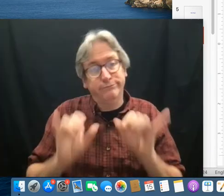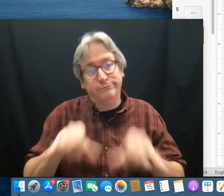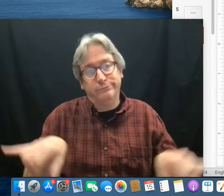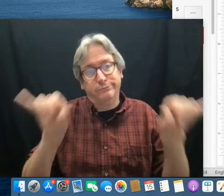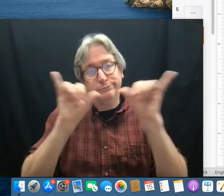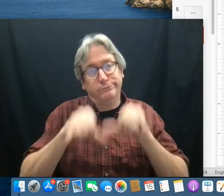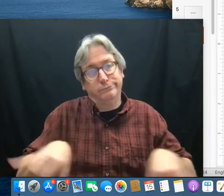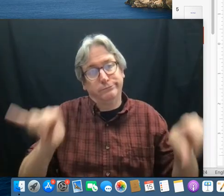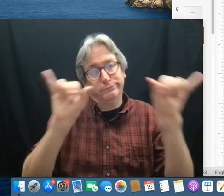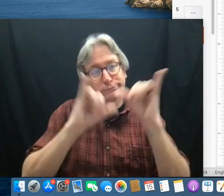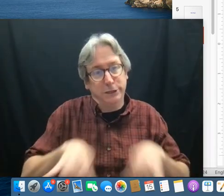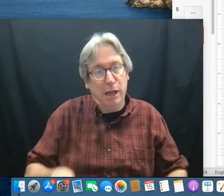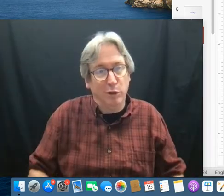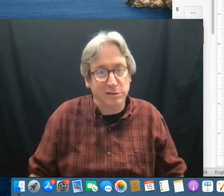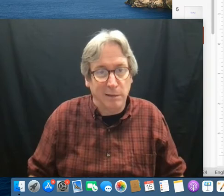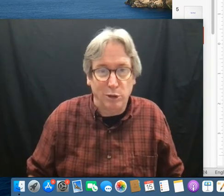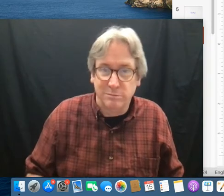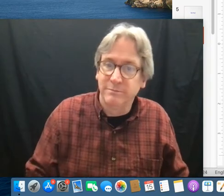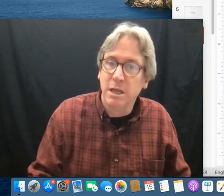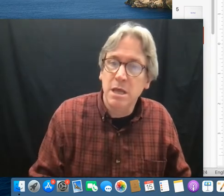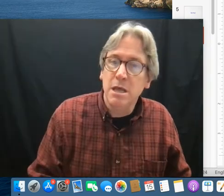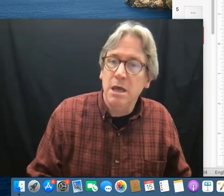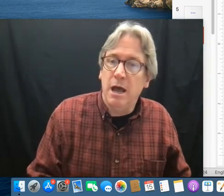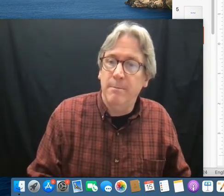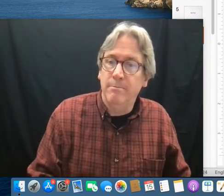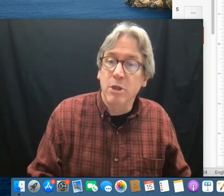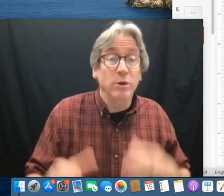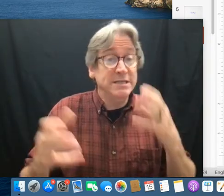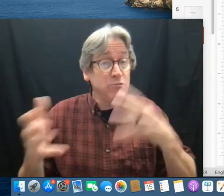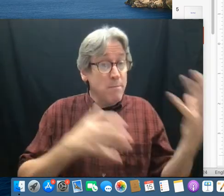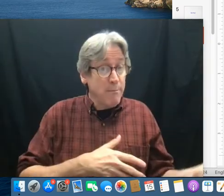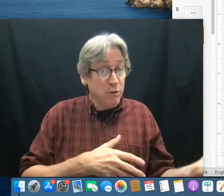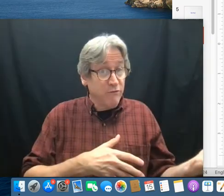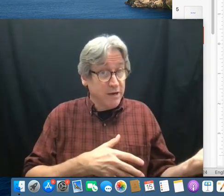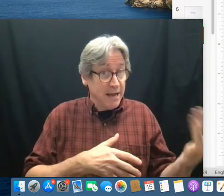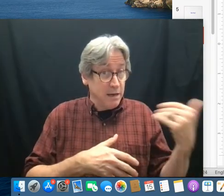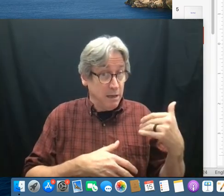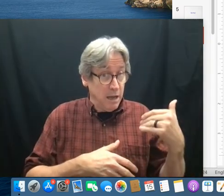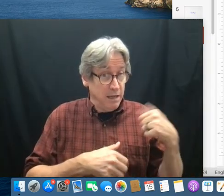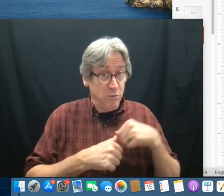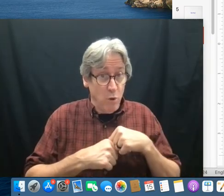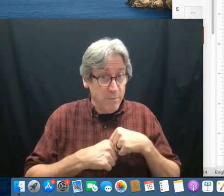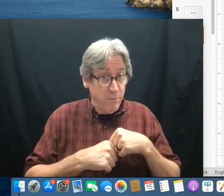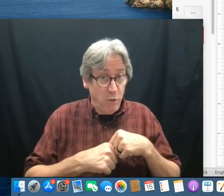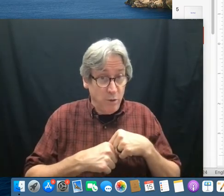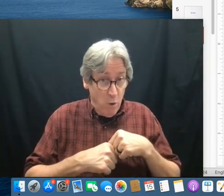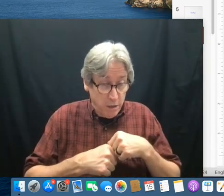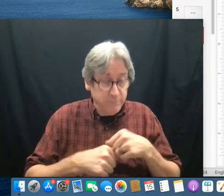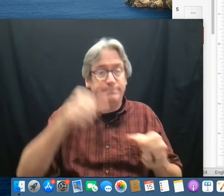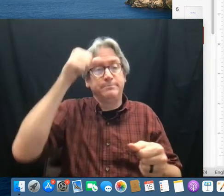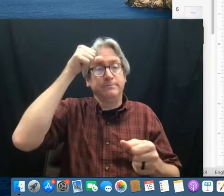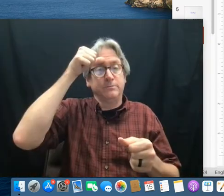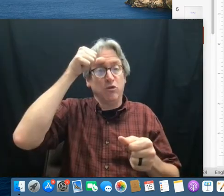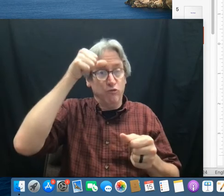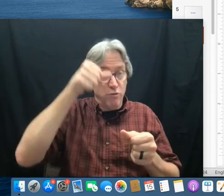go, same old, same old. We did remember and forget in